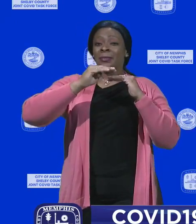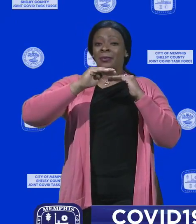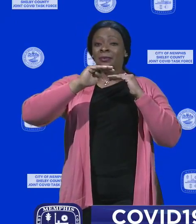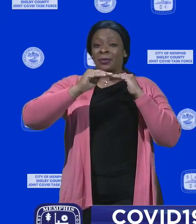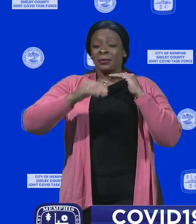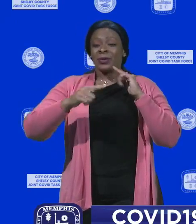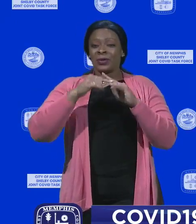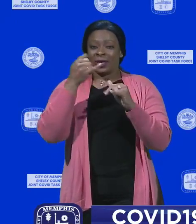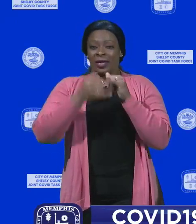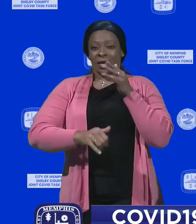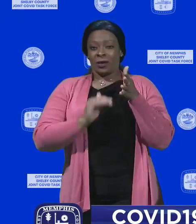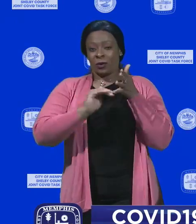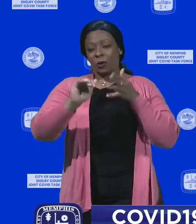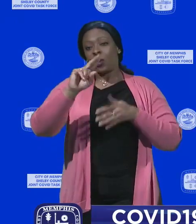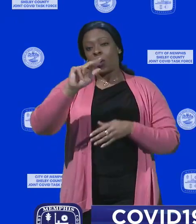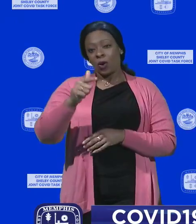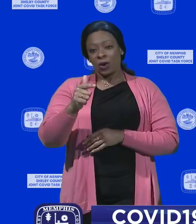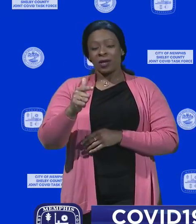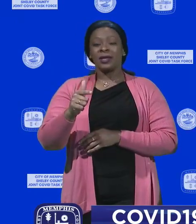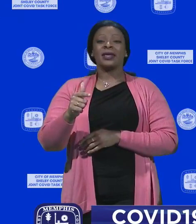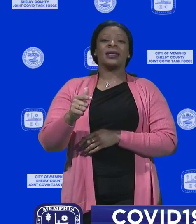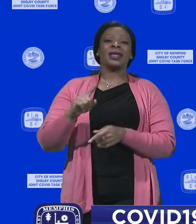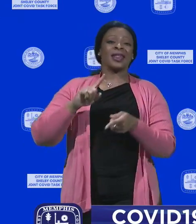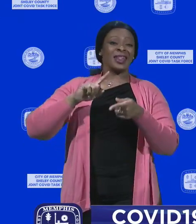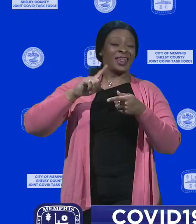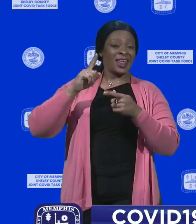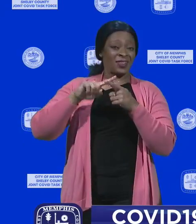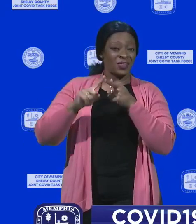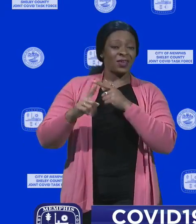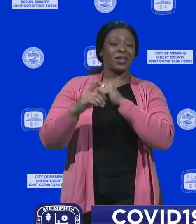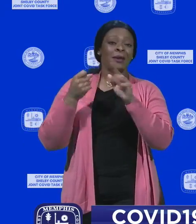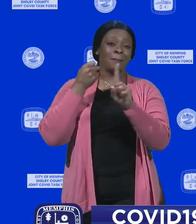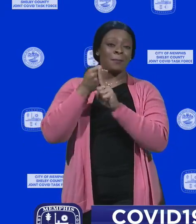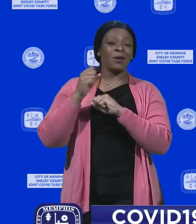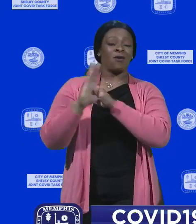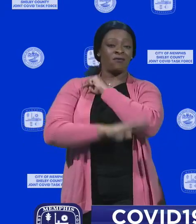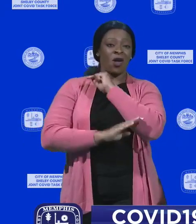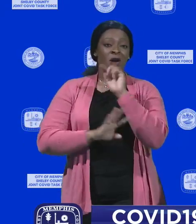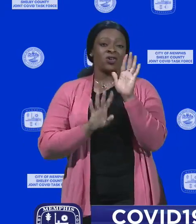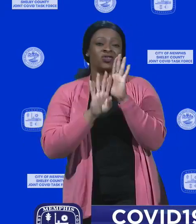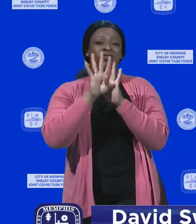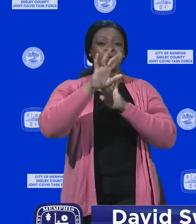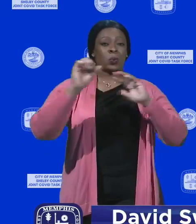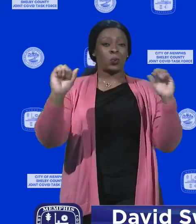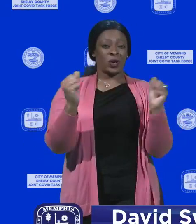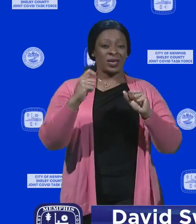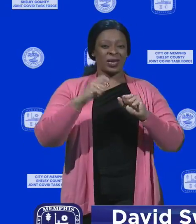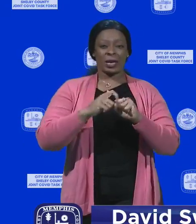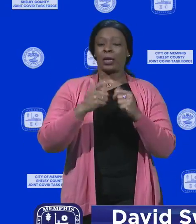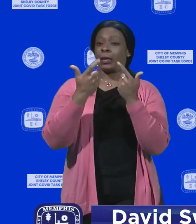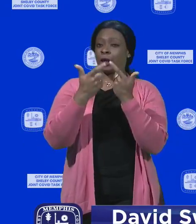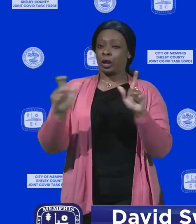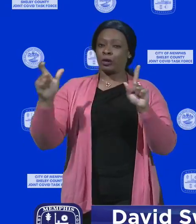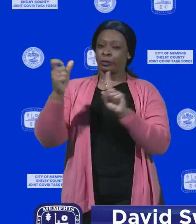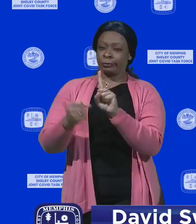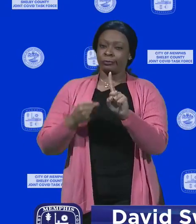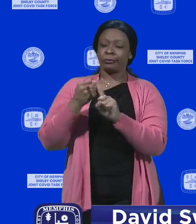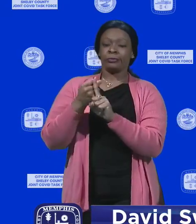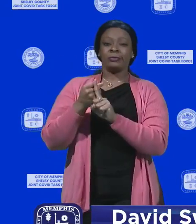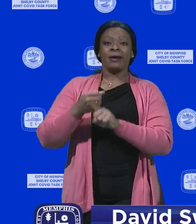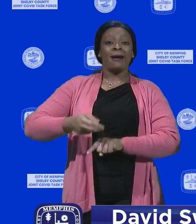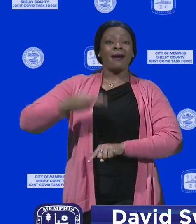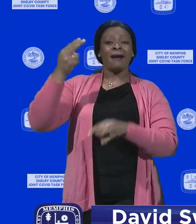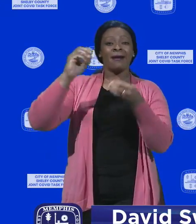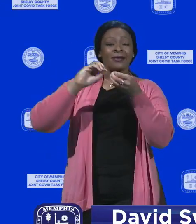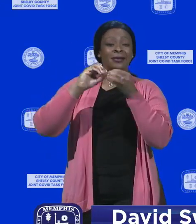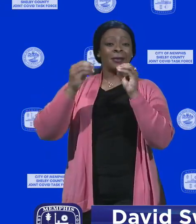end of August. And then we had a fall surge into the winter that was much bigger. We had our highest day